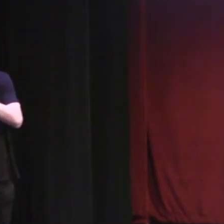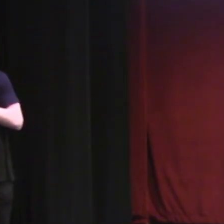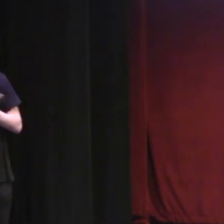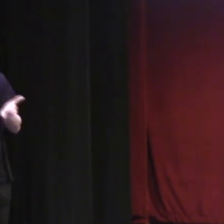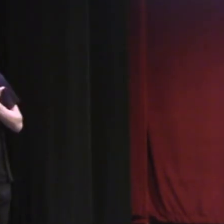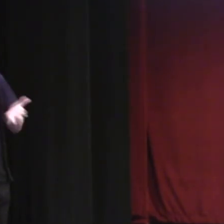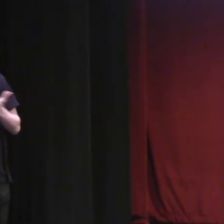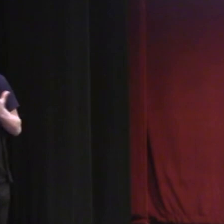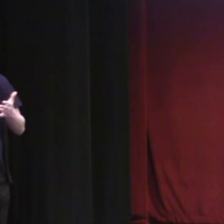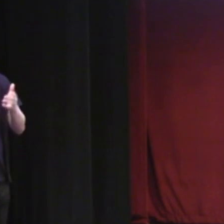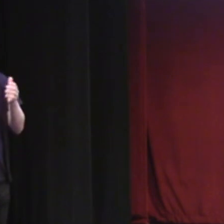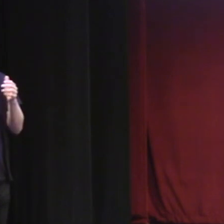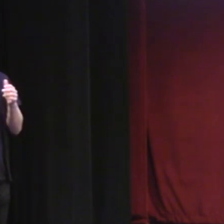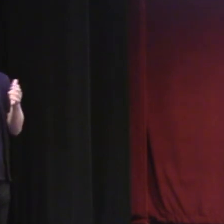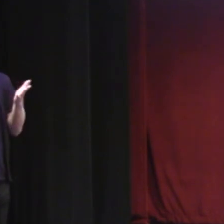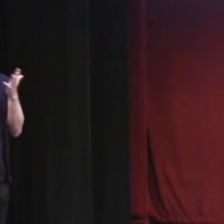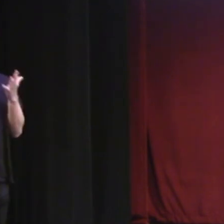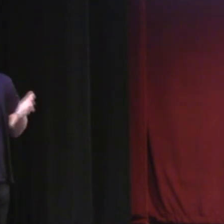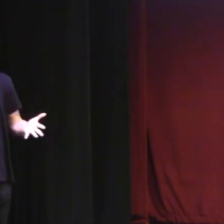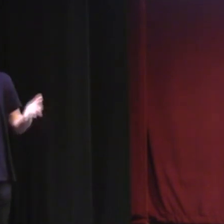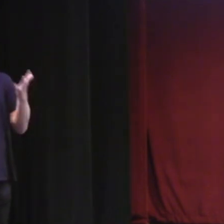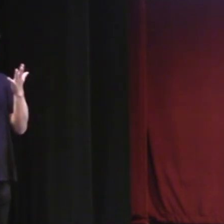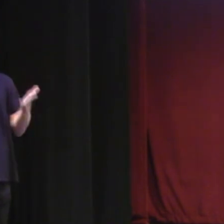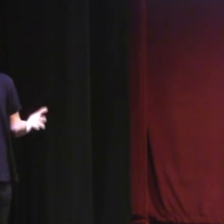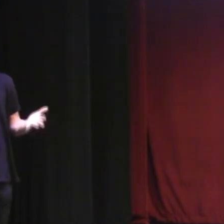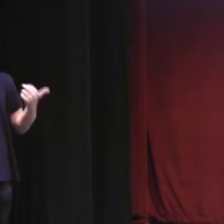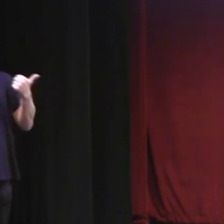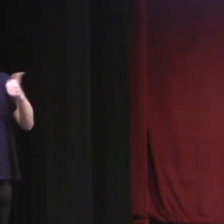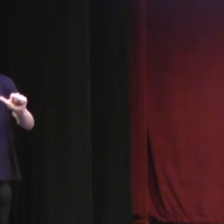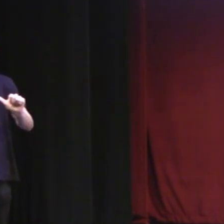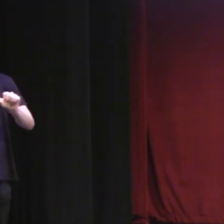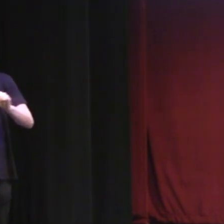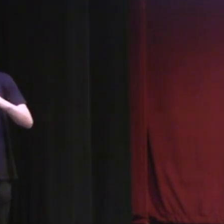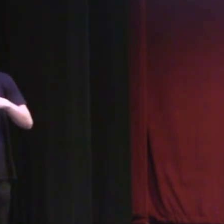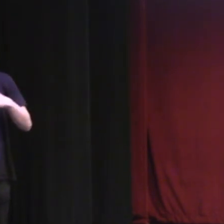that he feels as